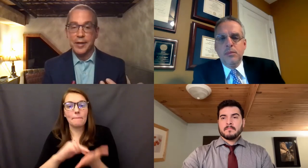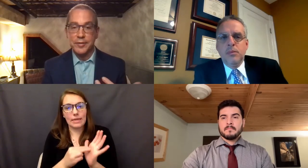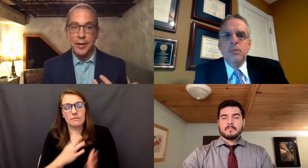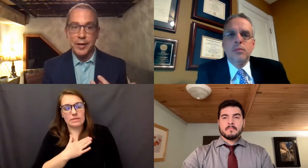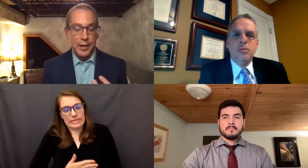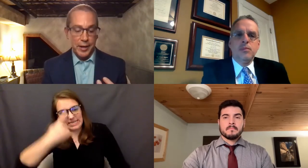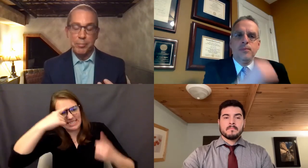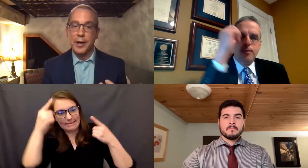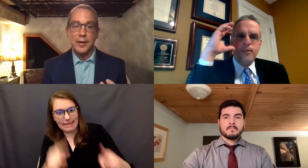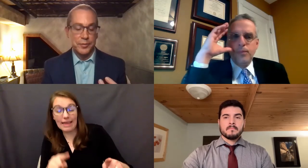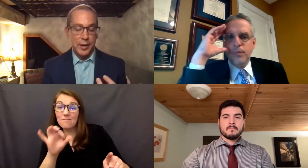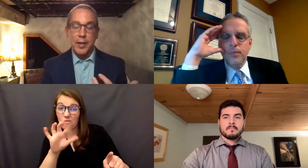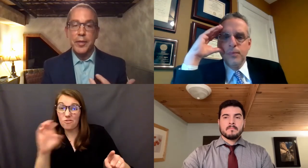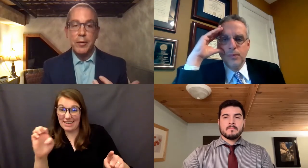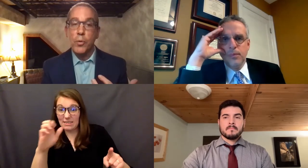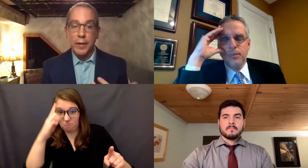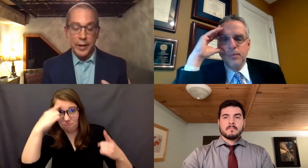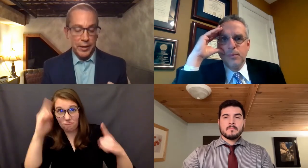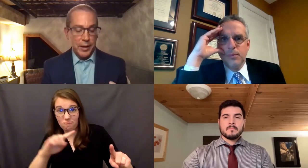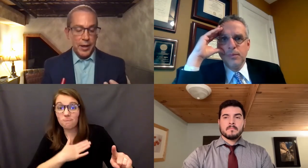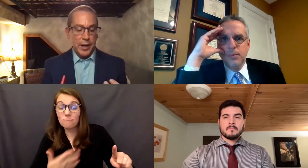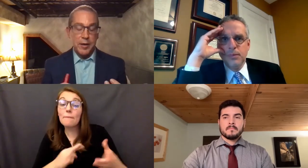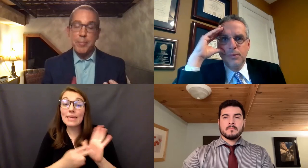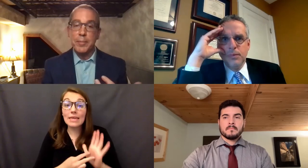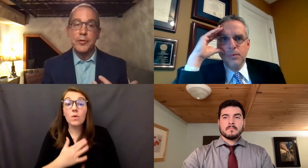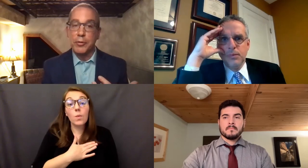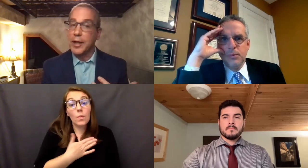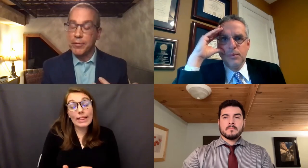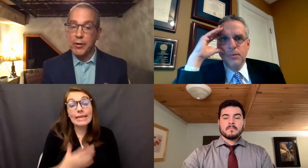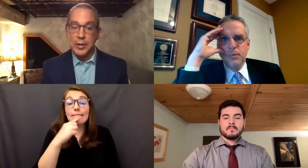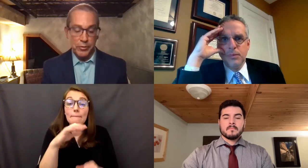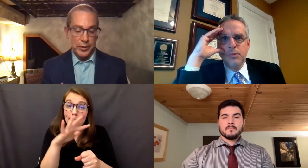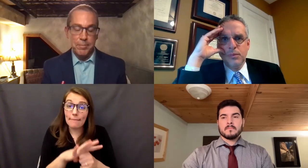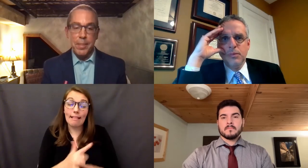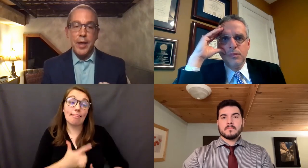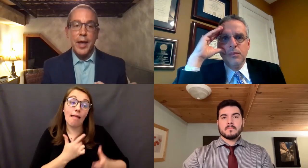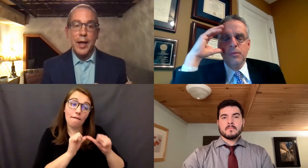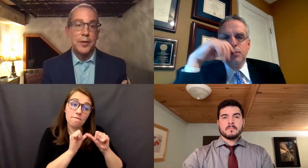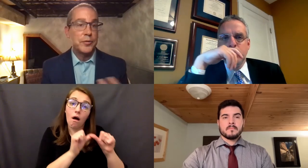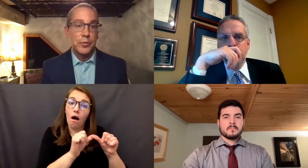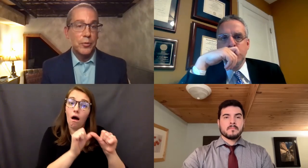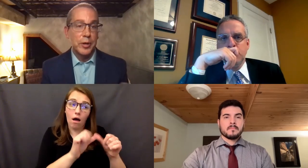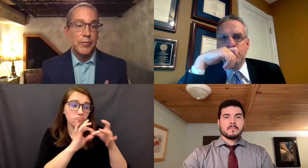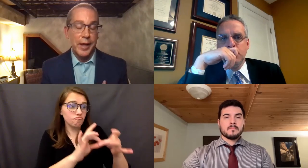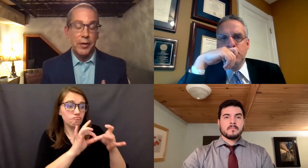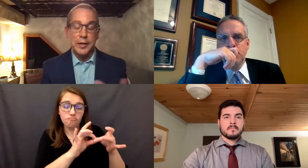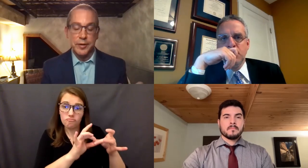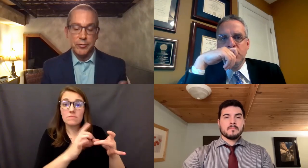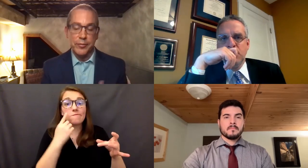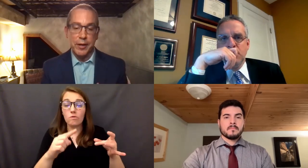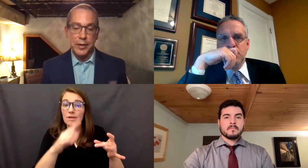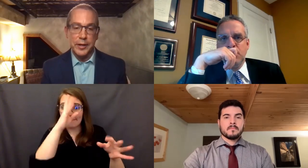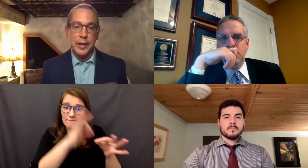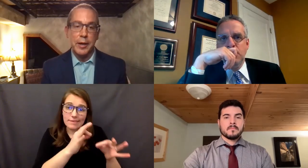and consent implies the willing commitment to a lifelong union, to fidelity,